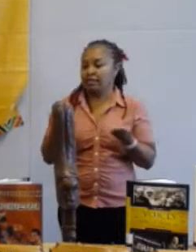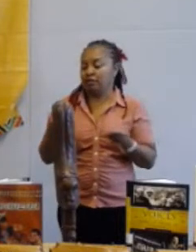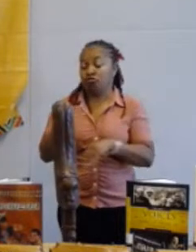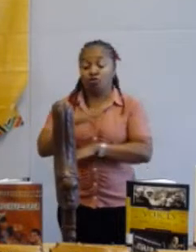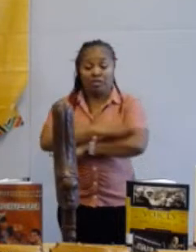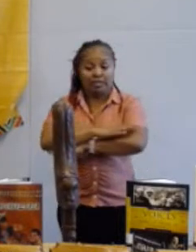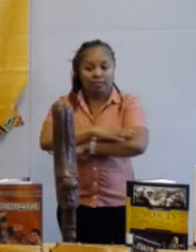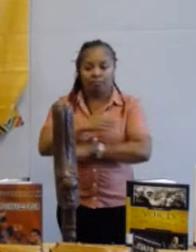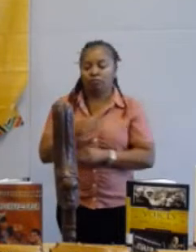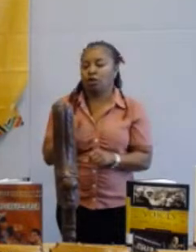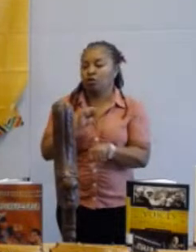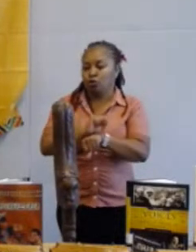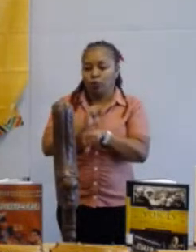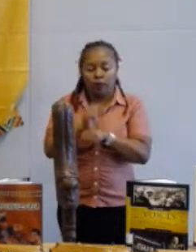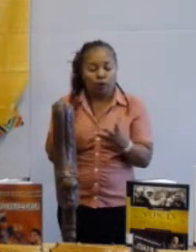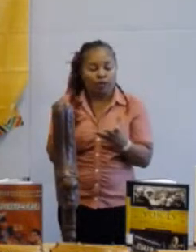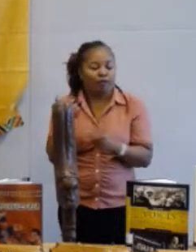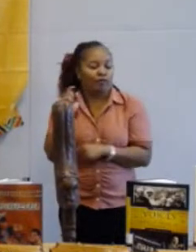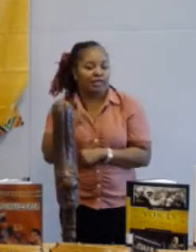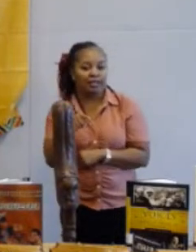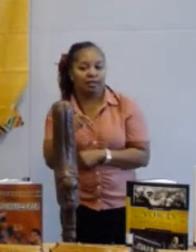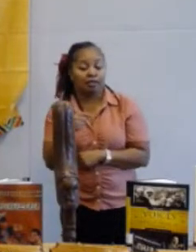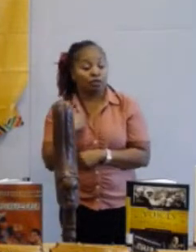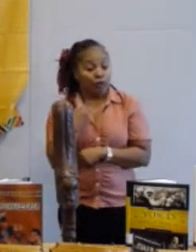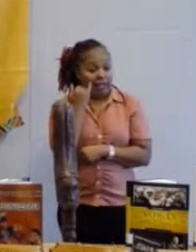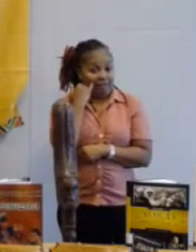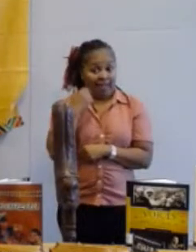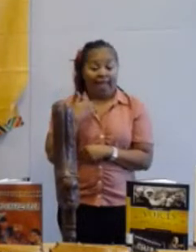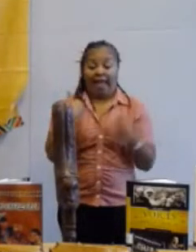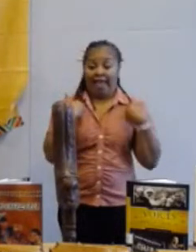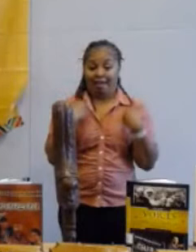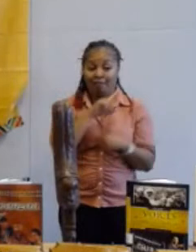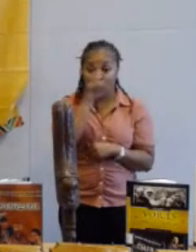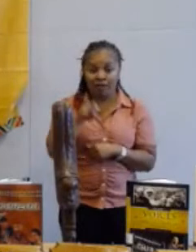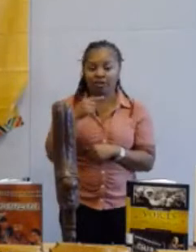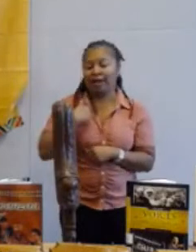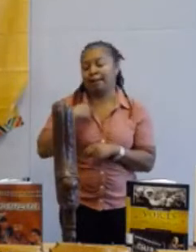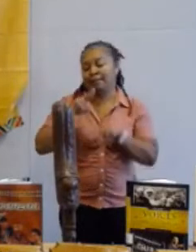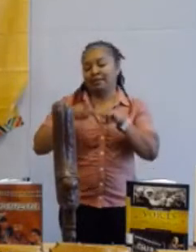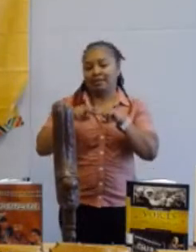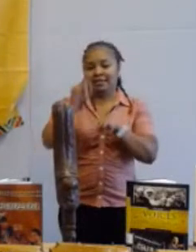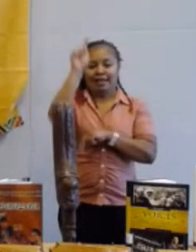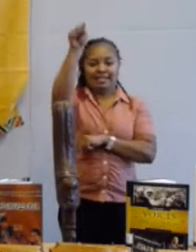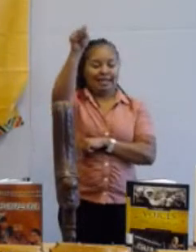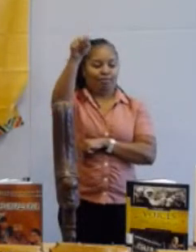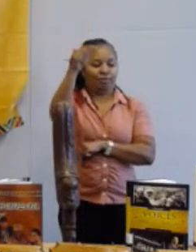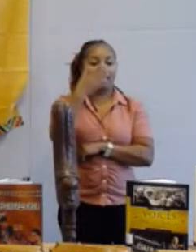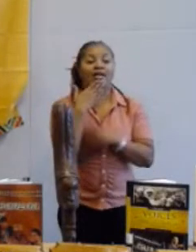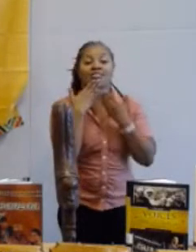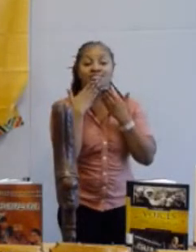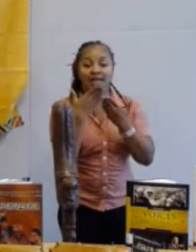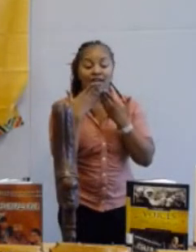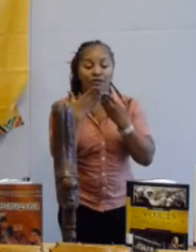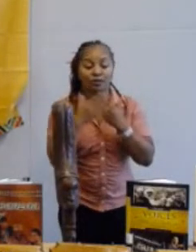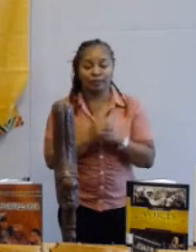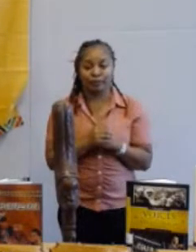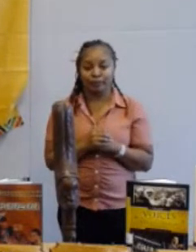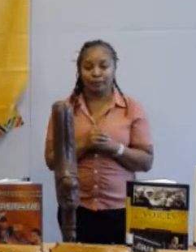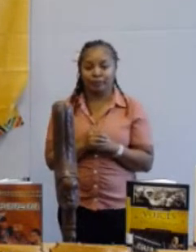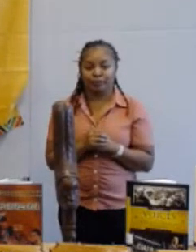with everything. Okay, if you have any questions, I'll be right back there at the tables. Thank you.